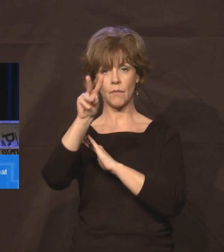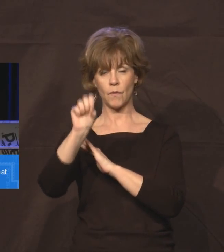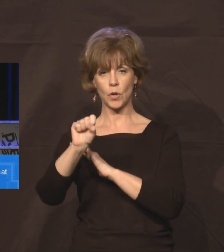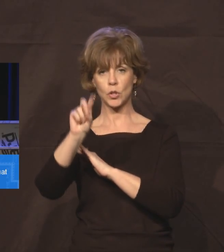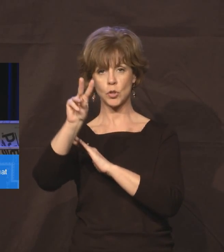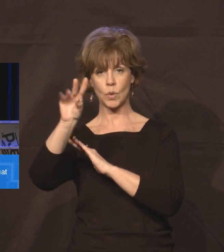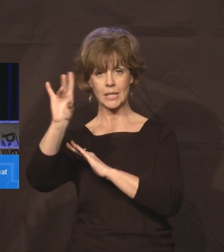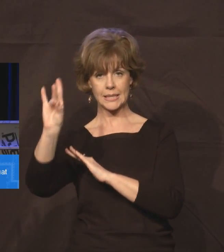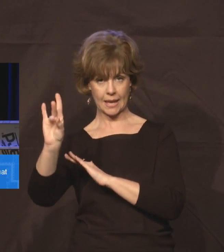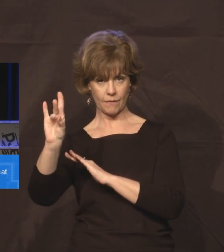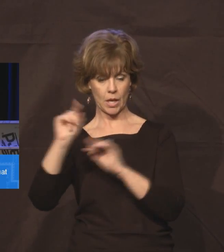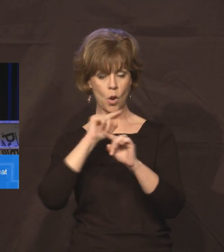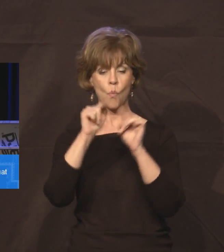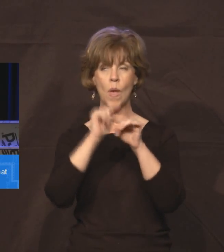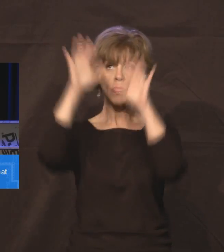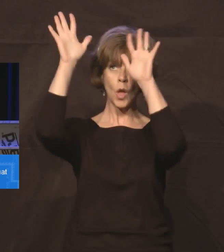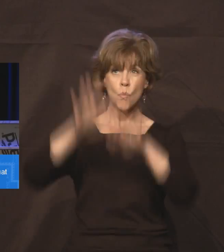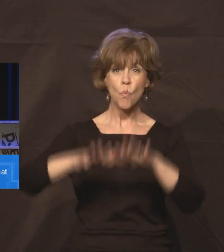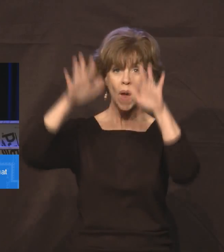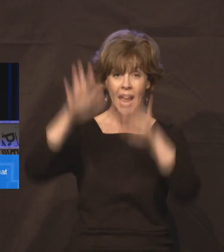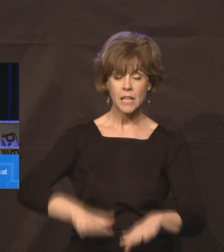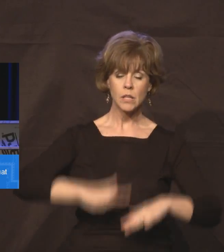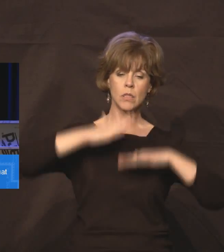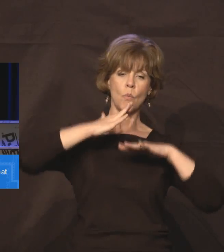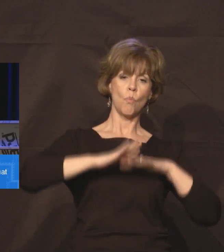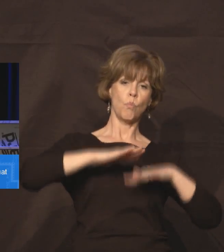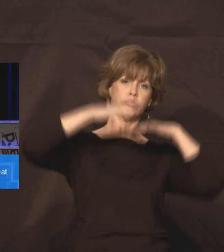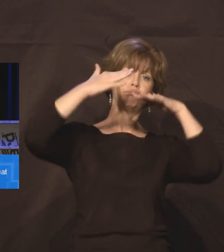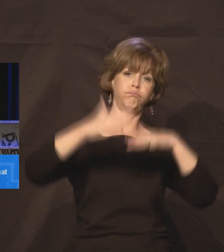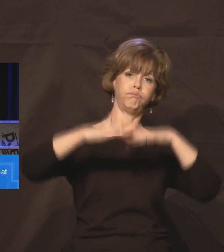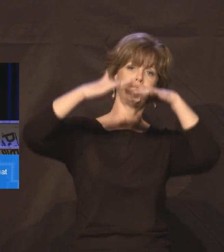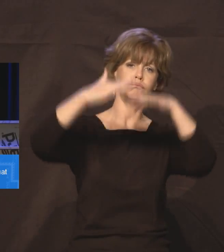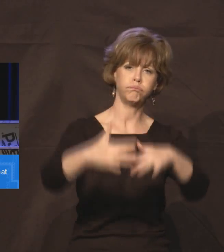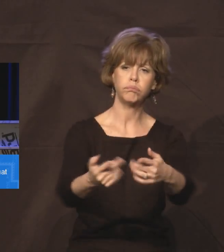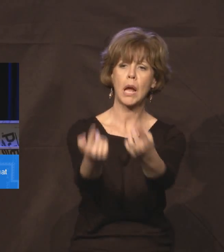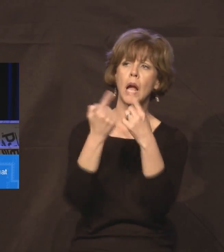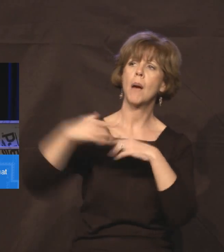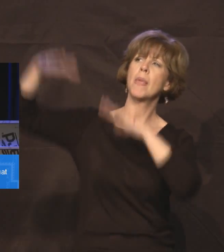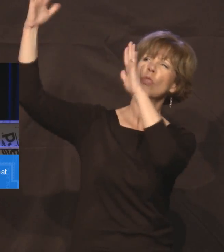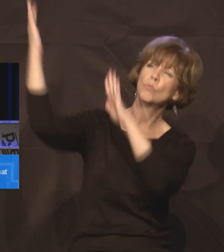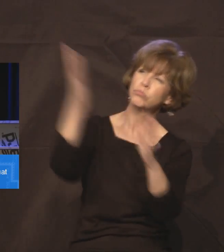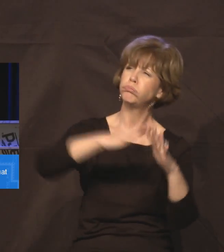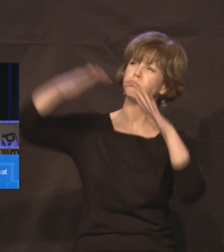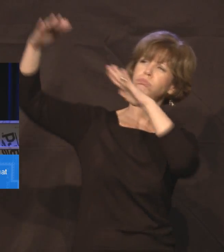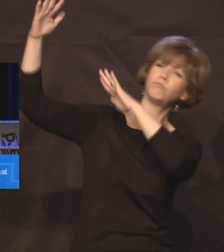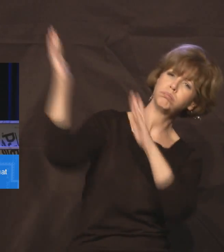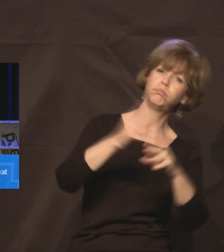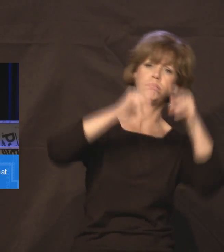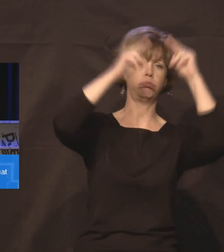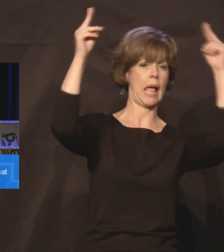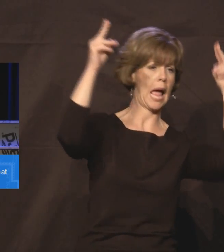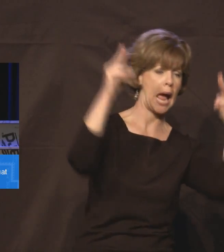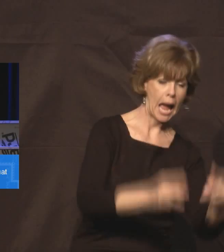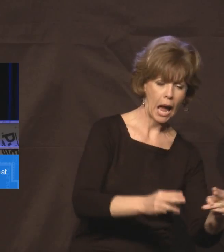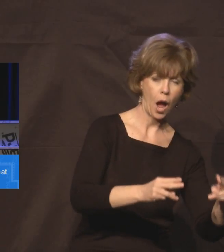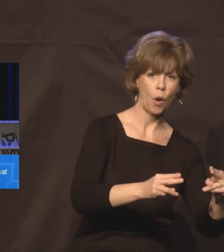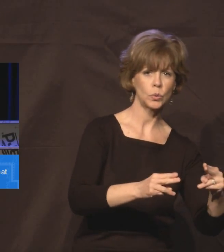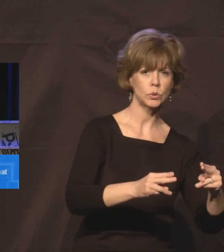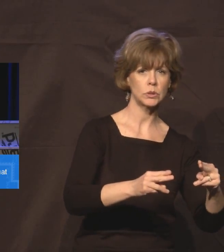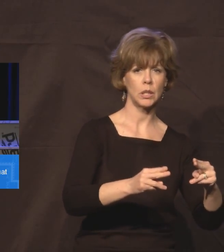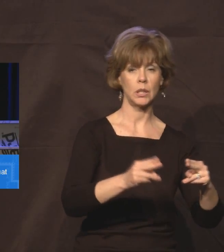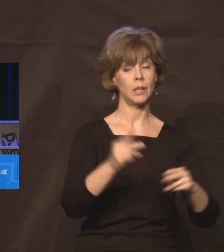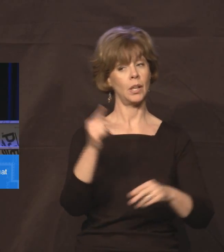when the rains and floods come and the winds beat against that house, and it's talking about the one